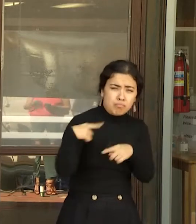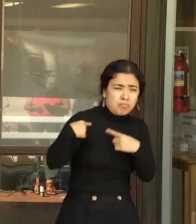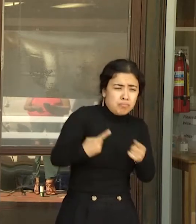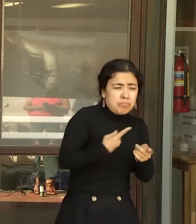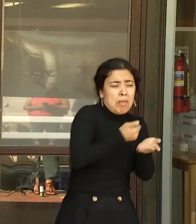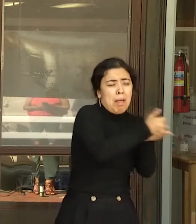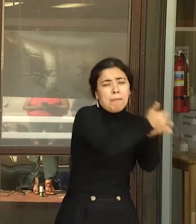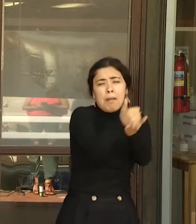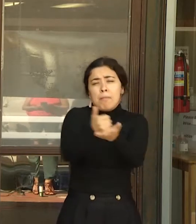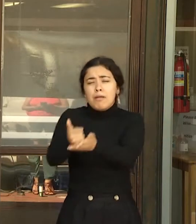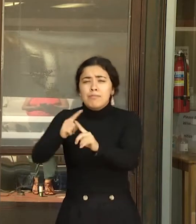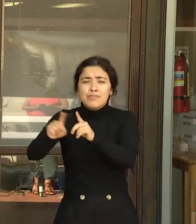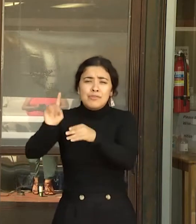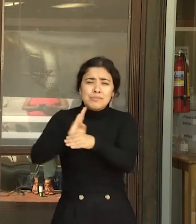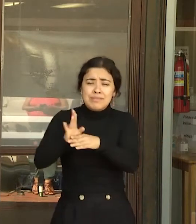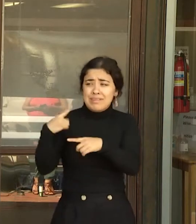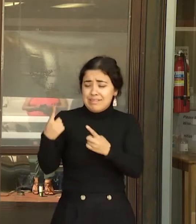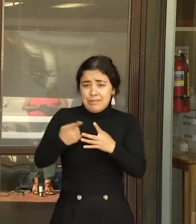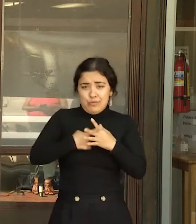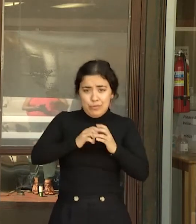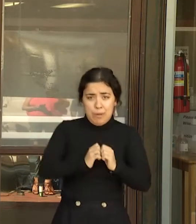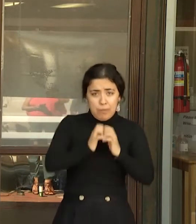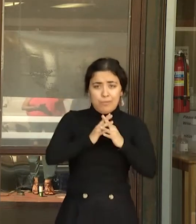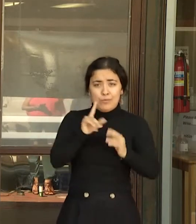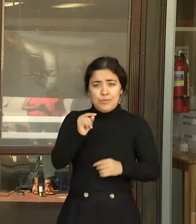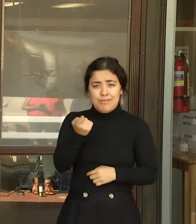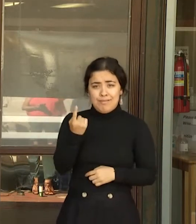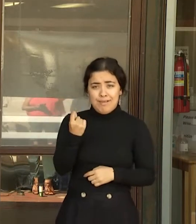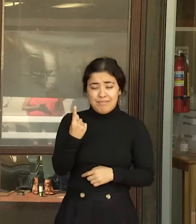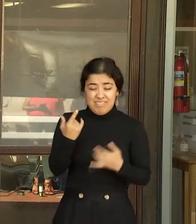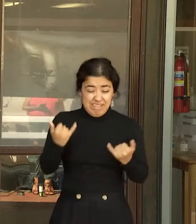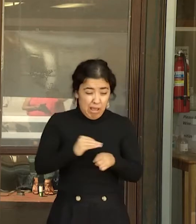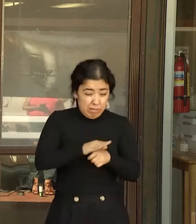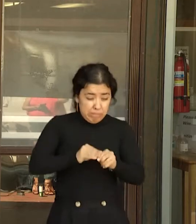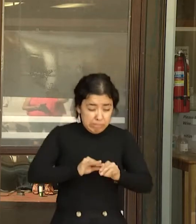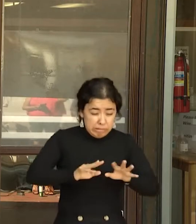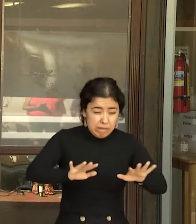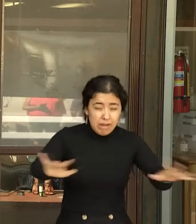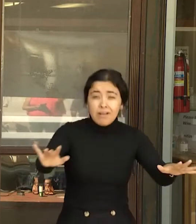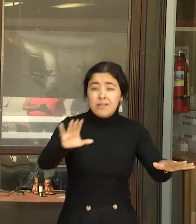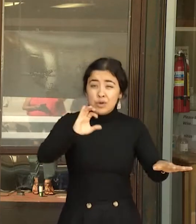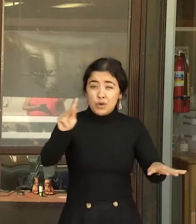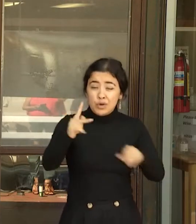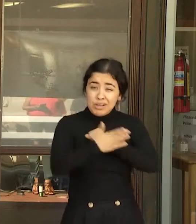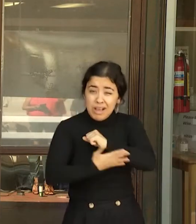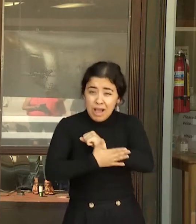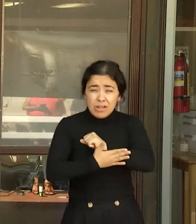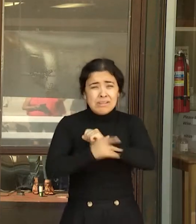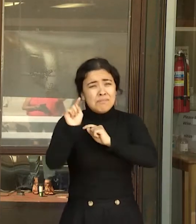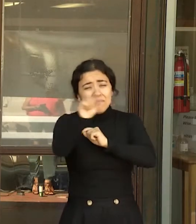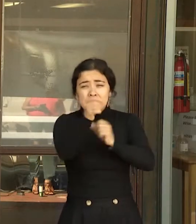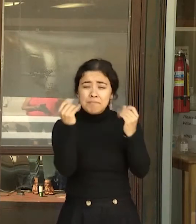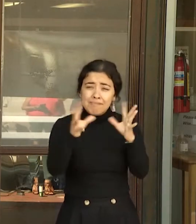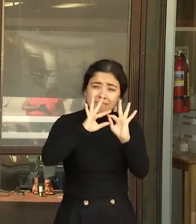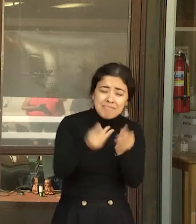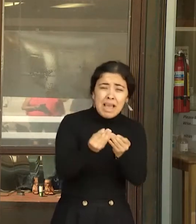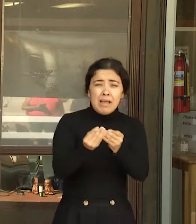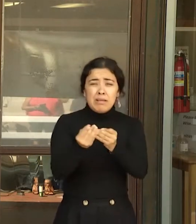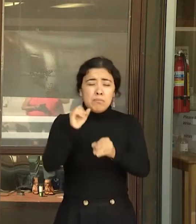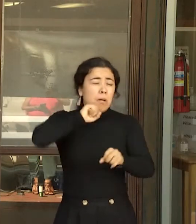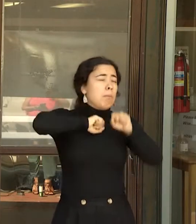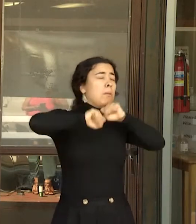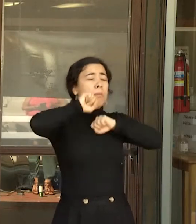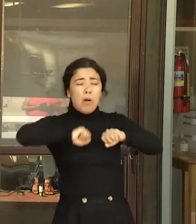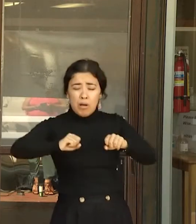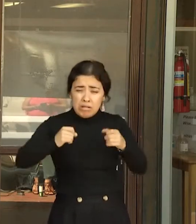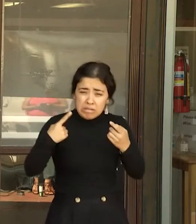2011. But when this pandemic ravaged Cook County and so many working families experienced hardship,